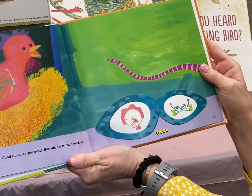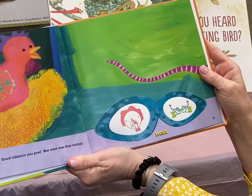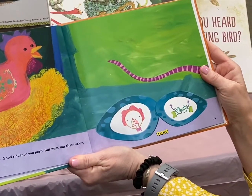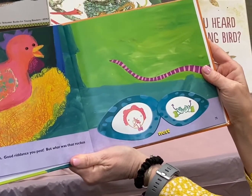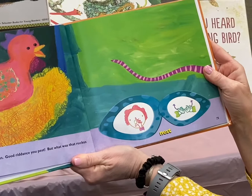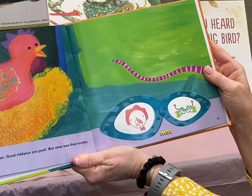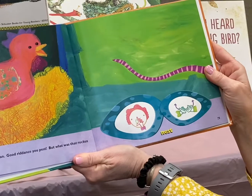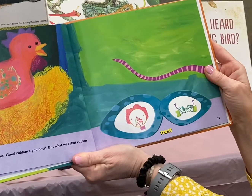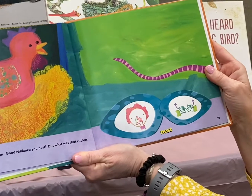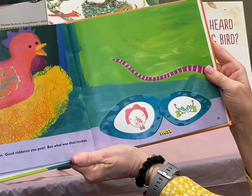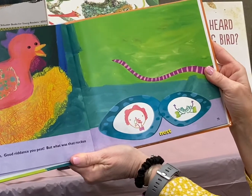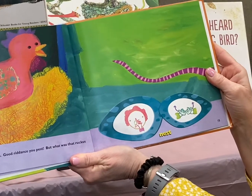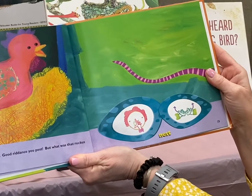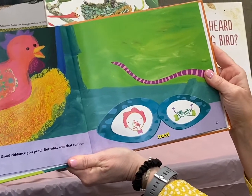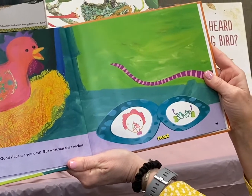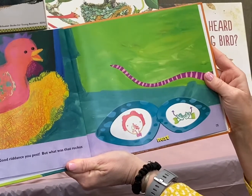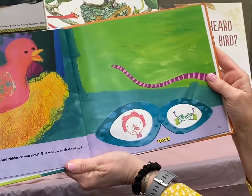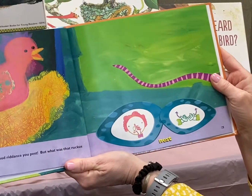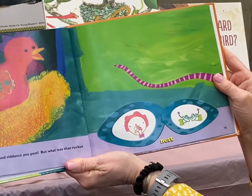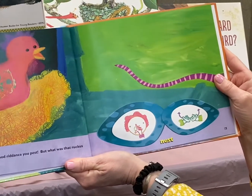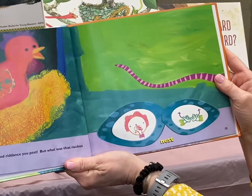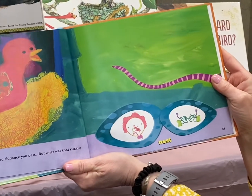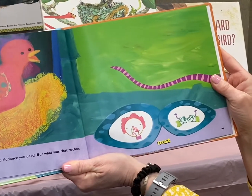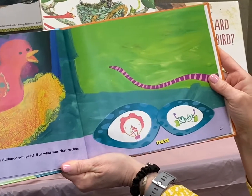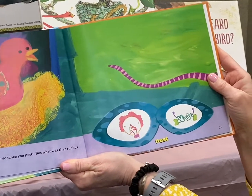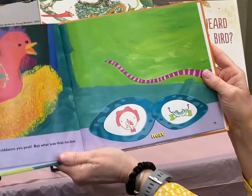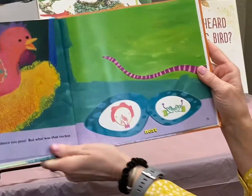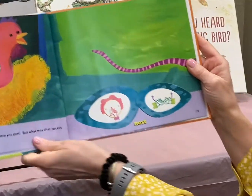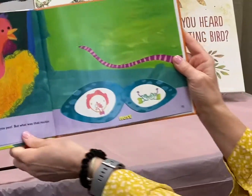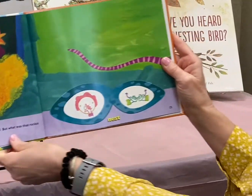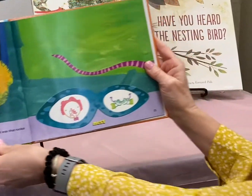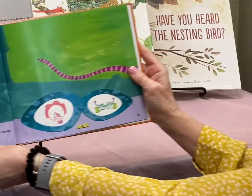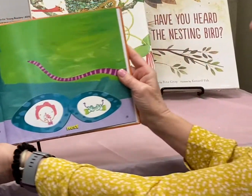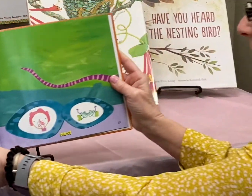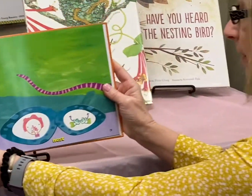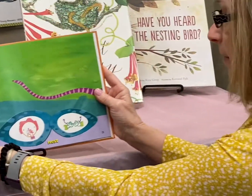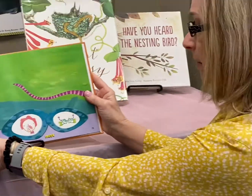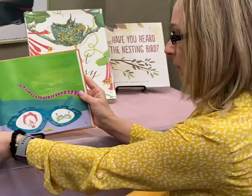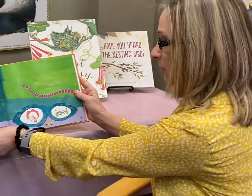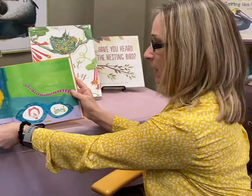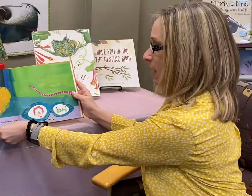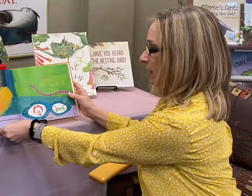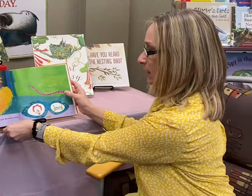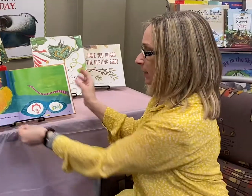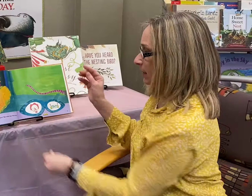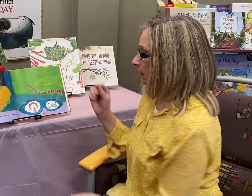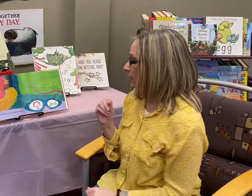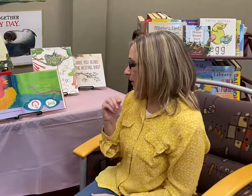pest." What was that ruckus inside of my nest? There's